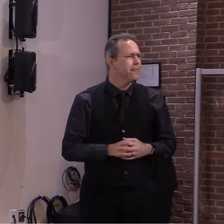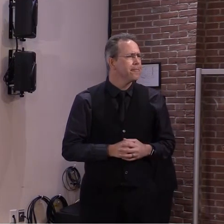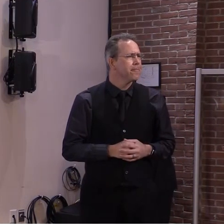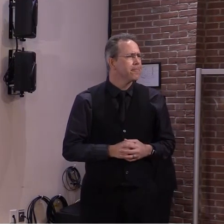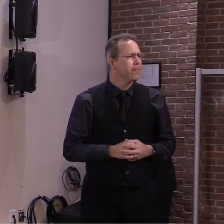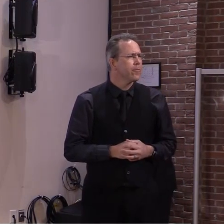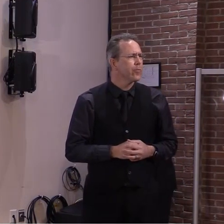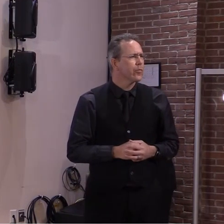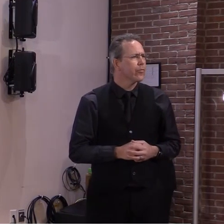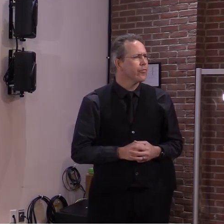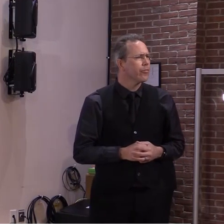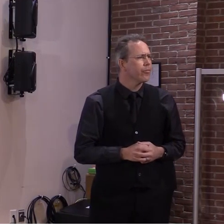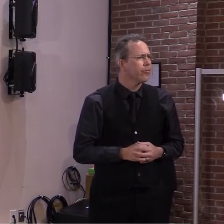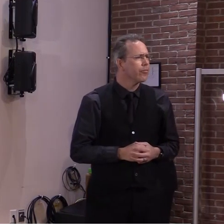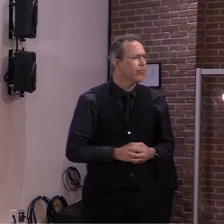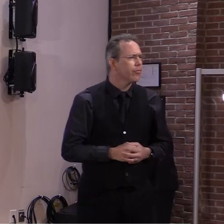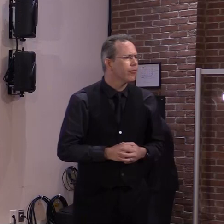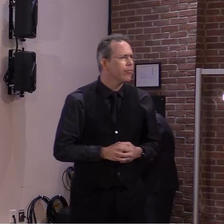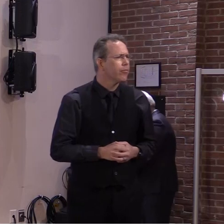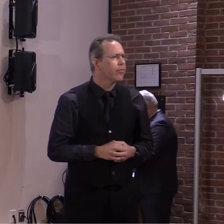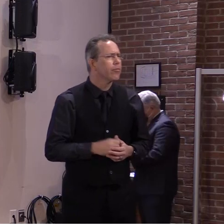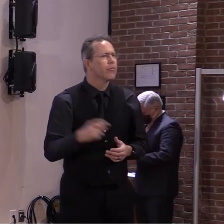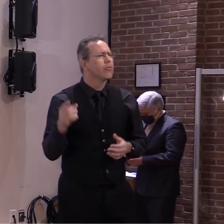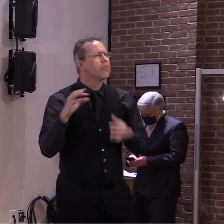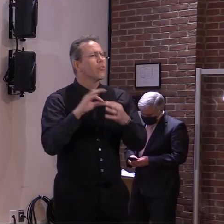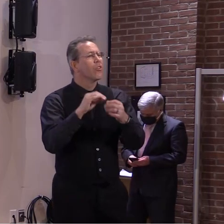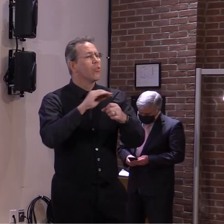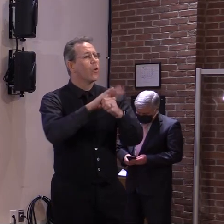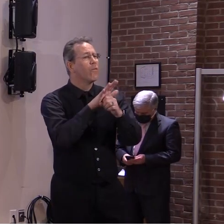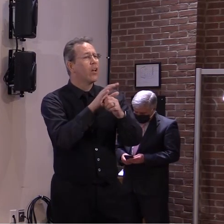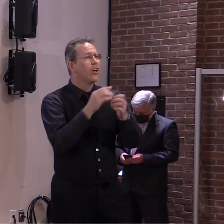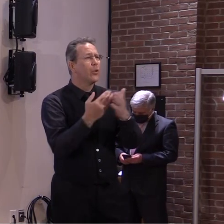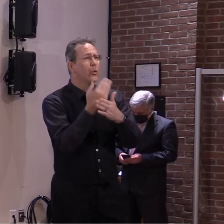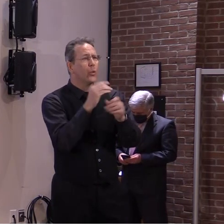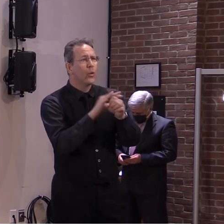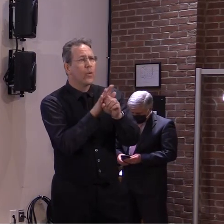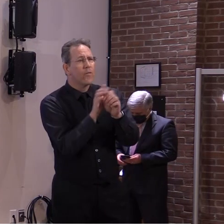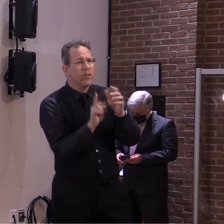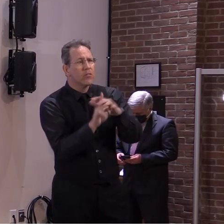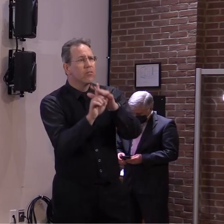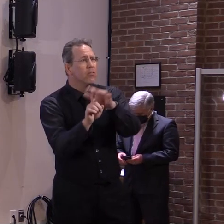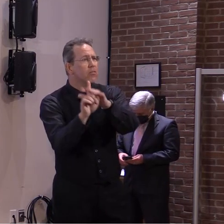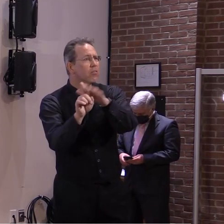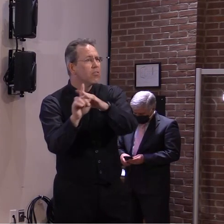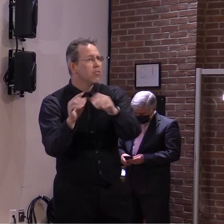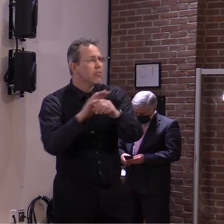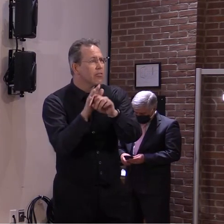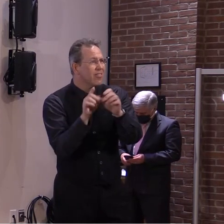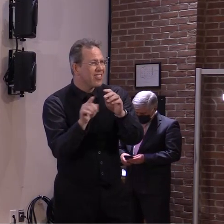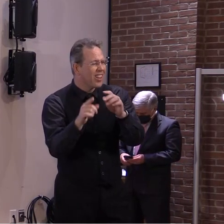double masking. And I was curious, you know, how much do we understand about young people